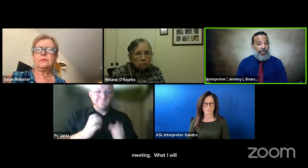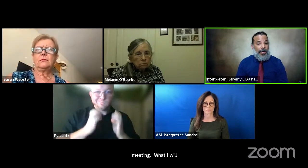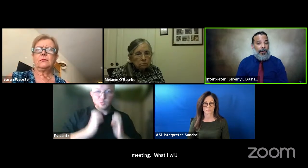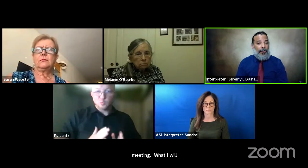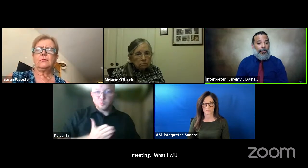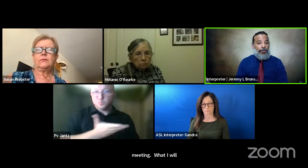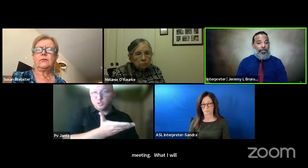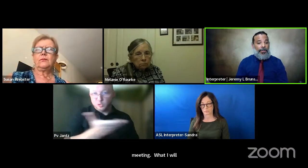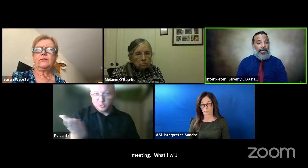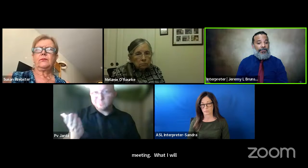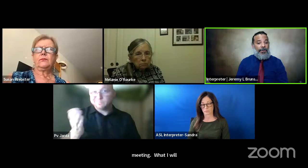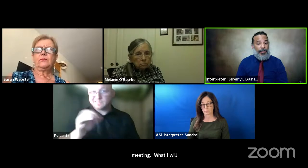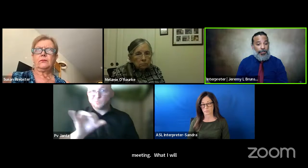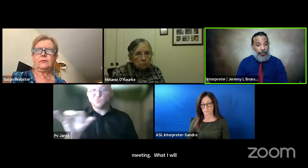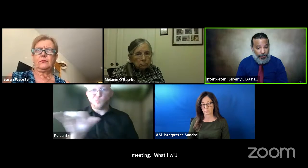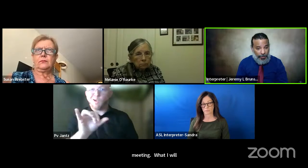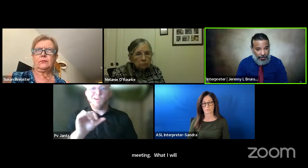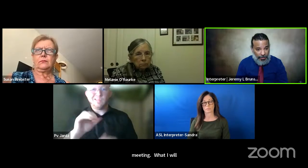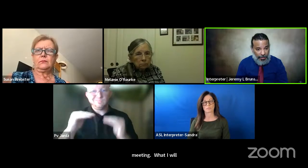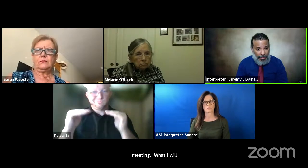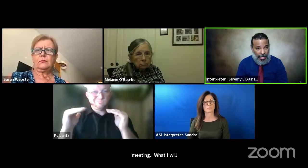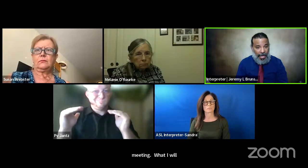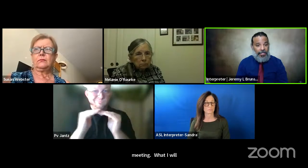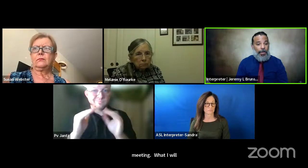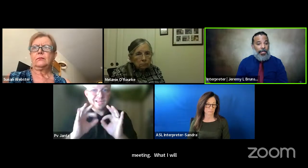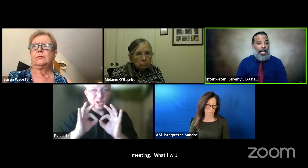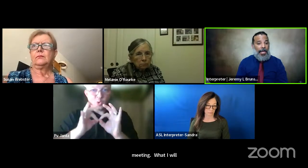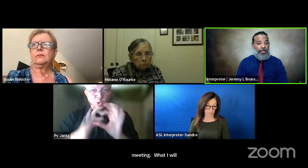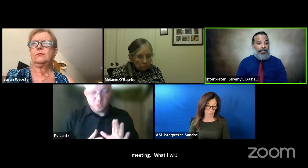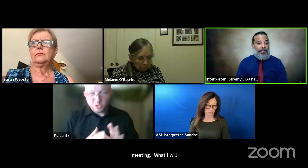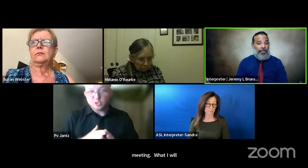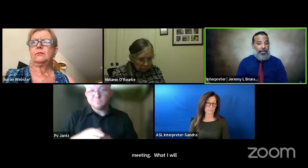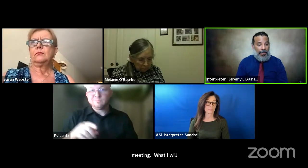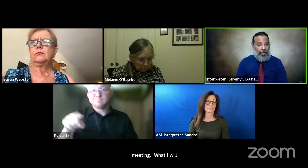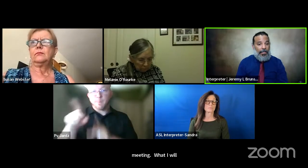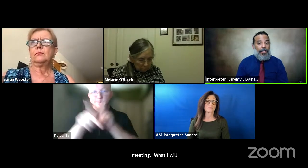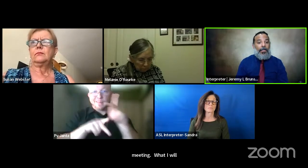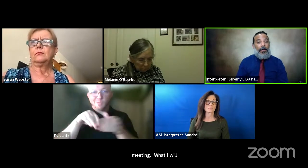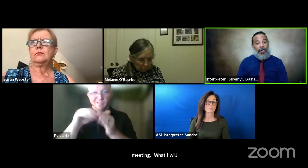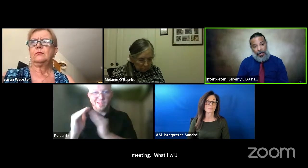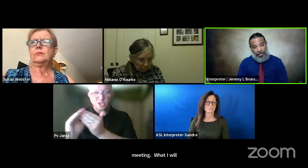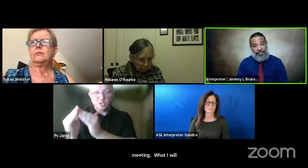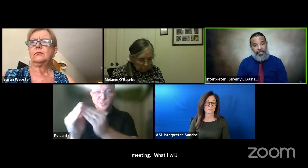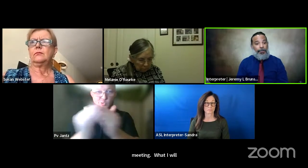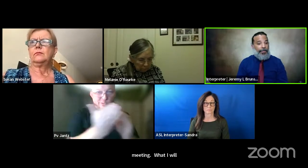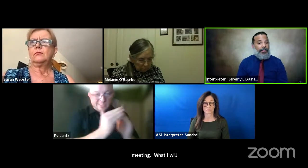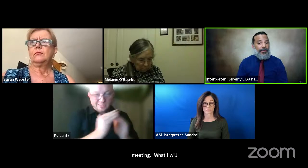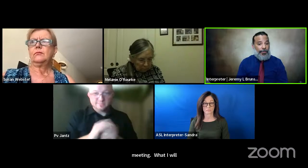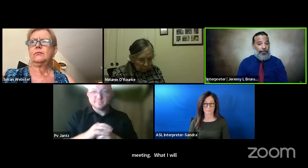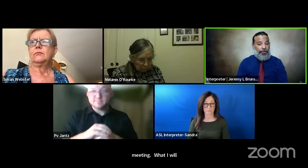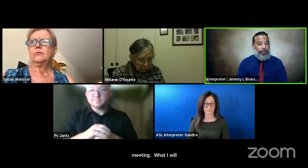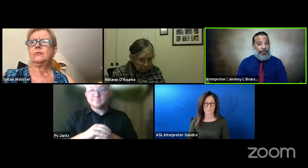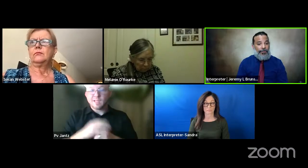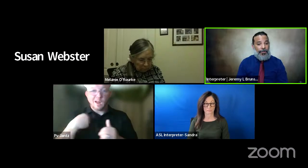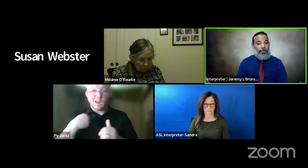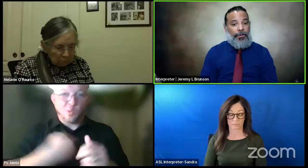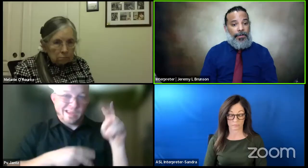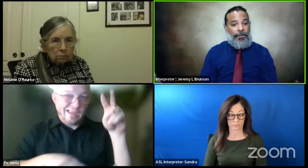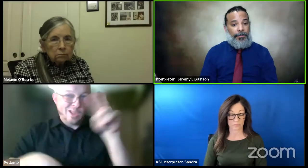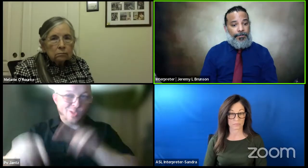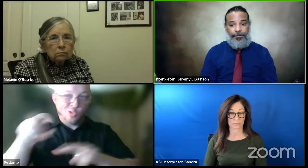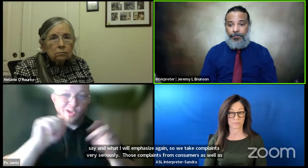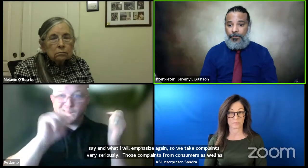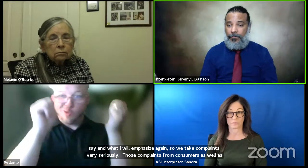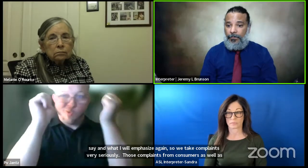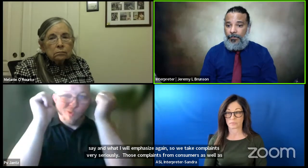seriously. Those complaints from consumers, as well as colleagues and peers of interpreters from the